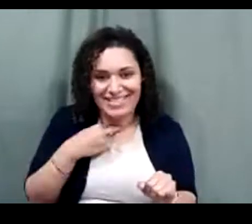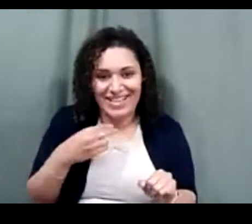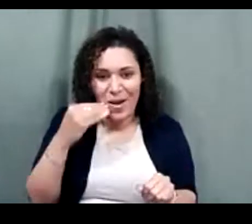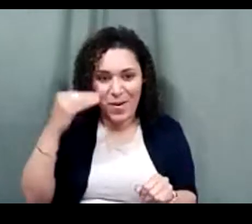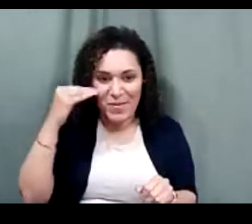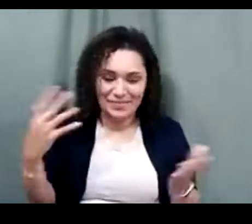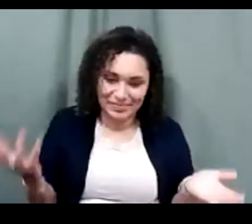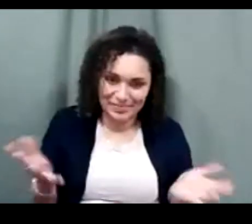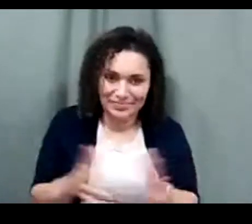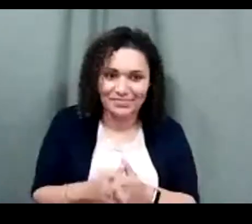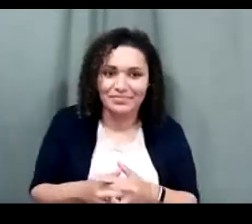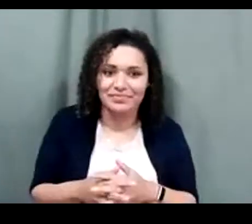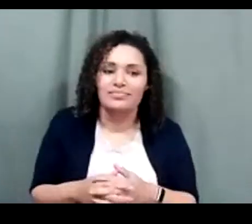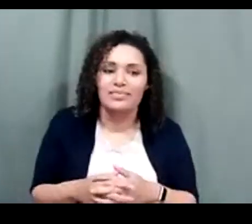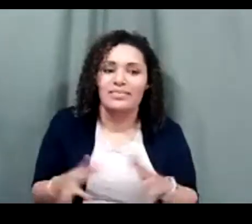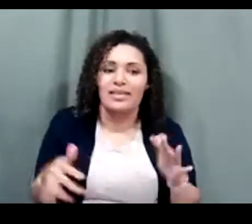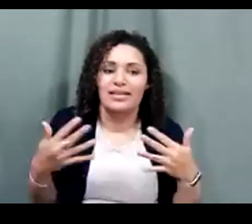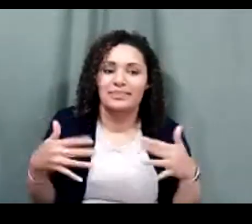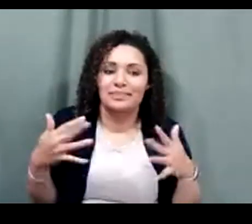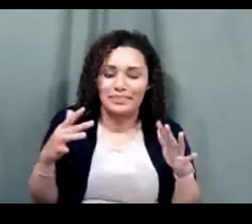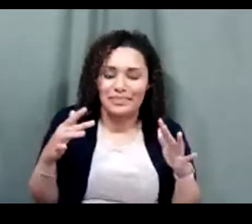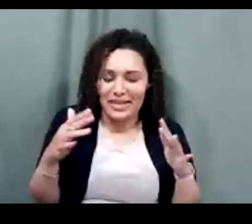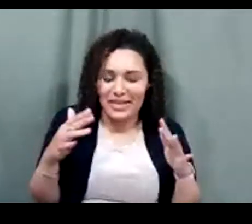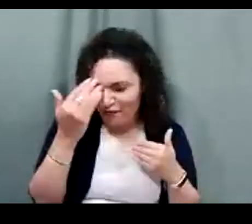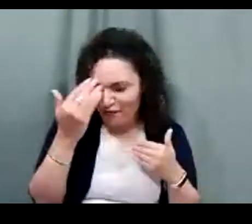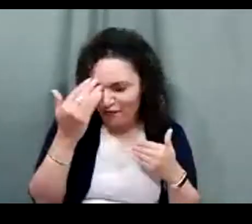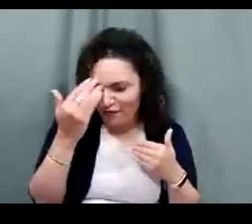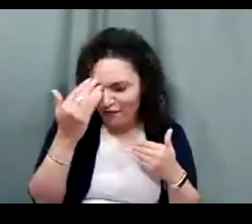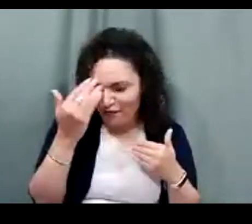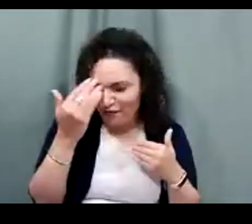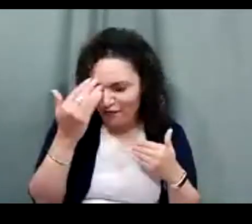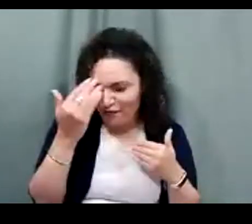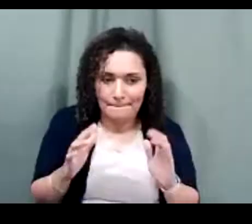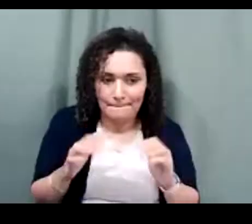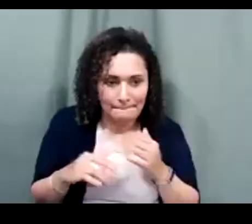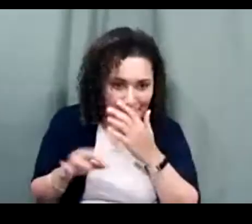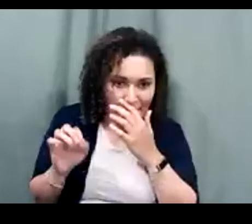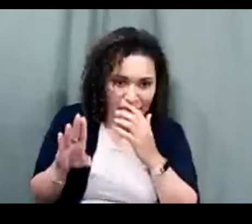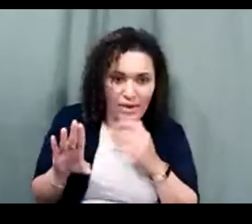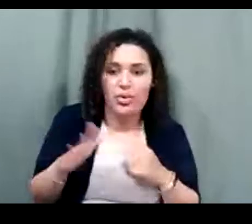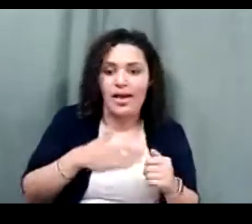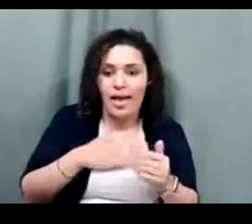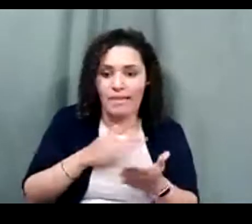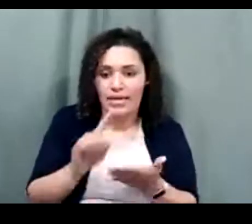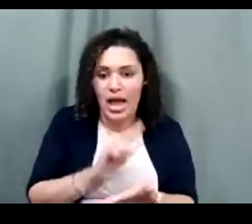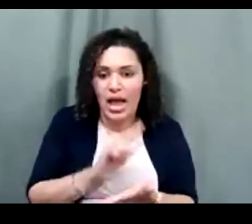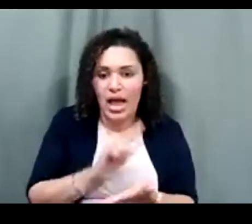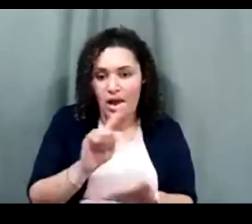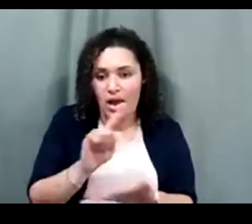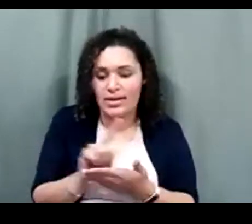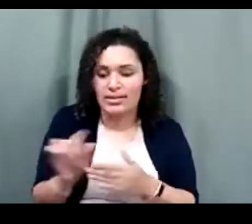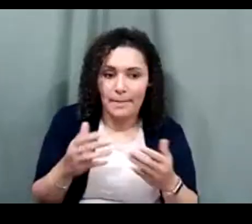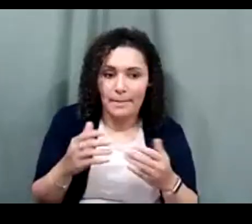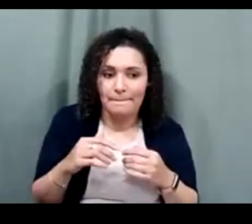And did I forget anything? February's happy hour. Oh, February's happy hour, same thing. Oh, whoops. Oh, we're having a